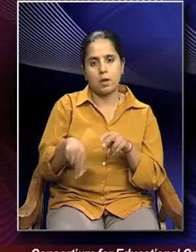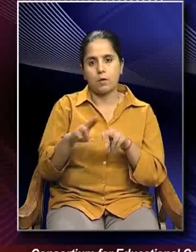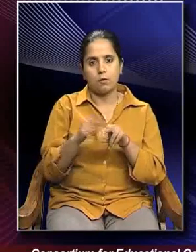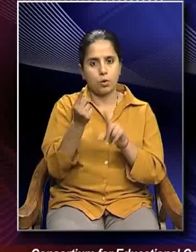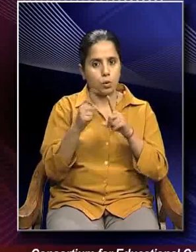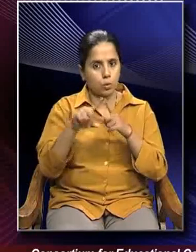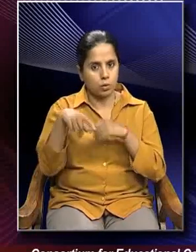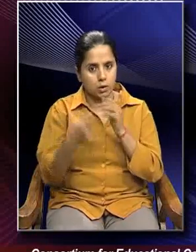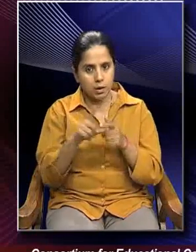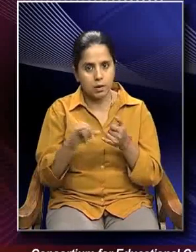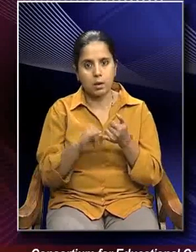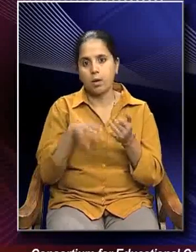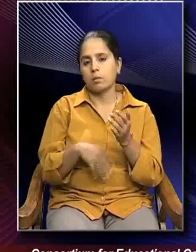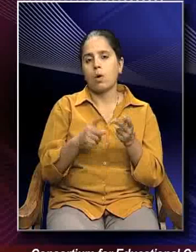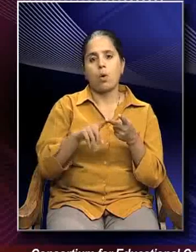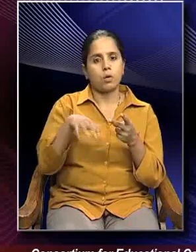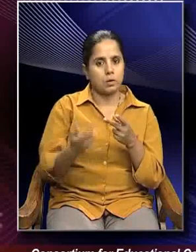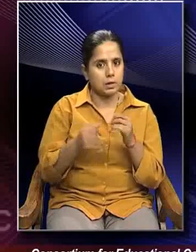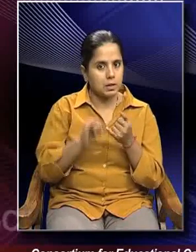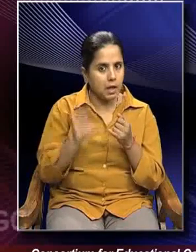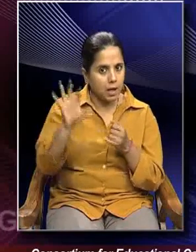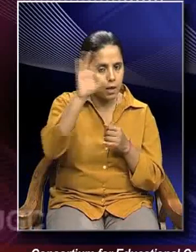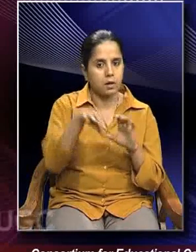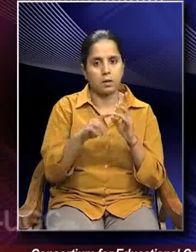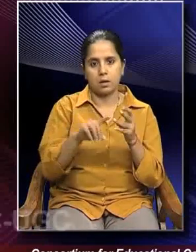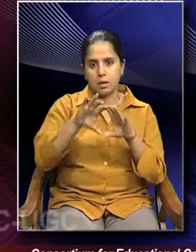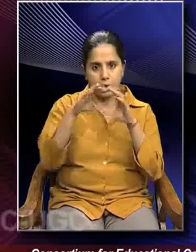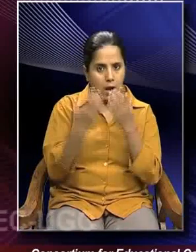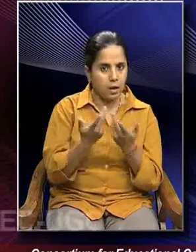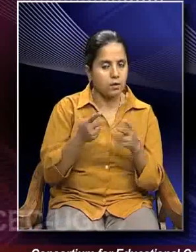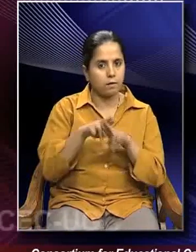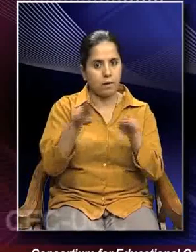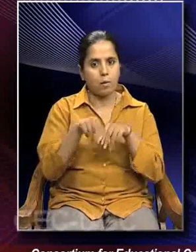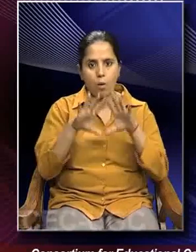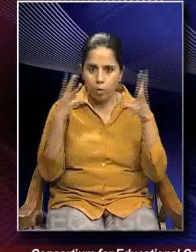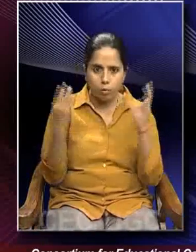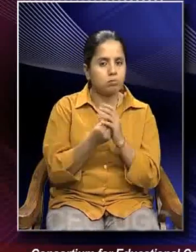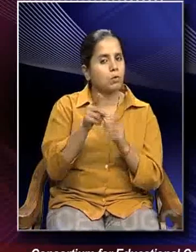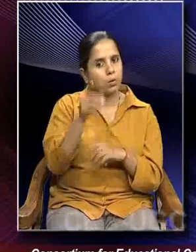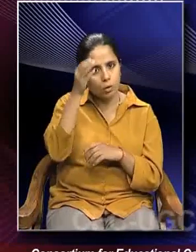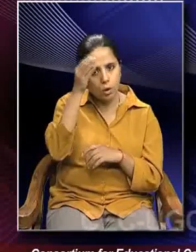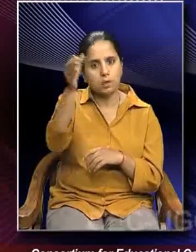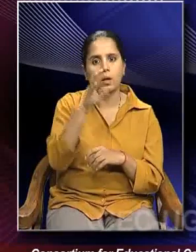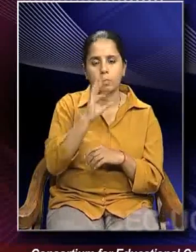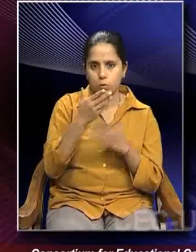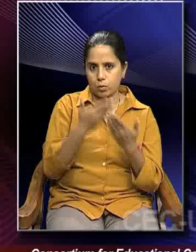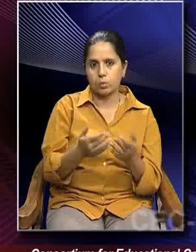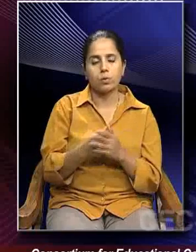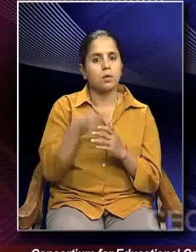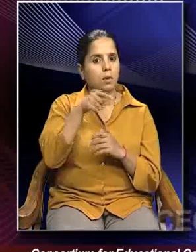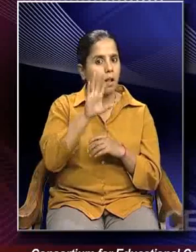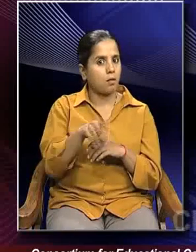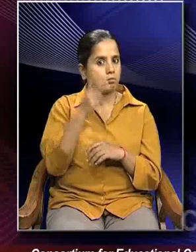feudalism, state, class or family, these are all collective concepts. So they acquire